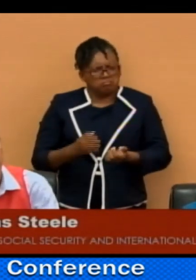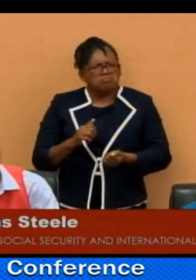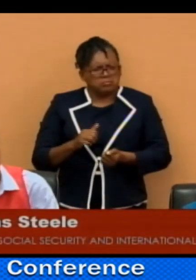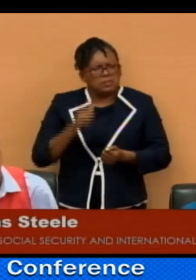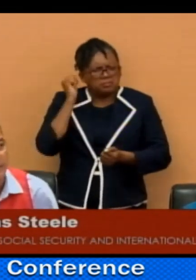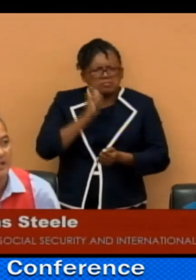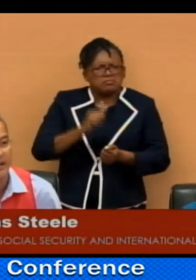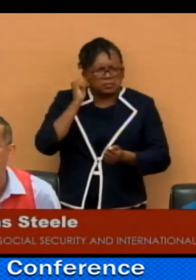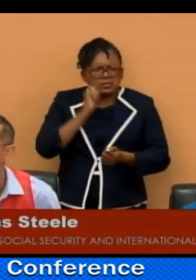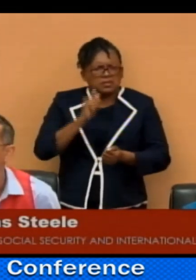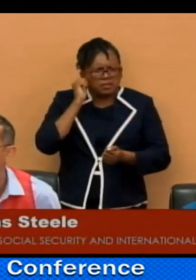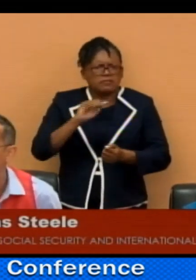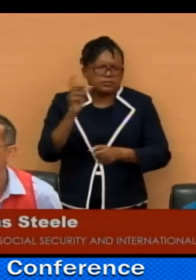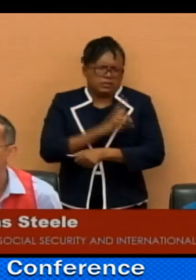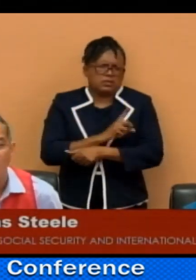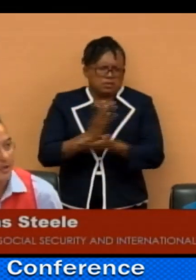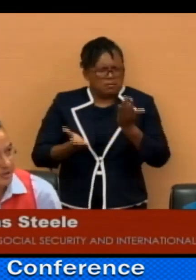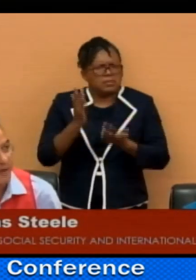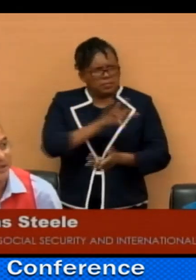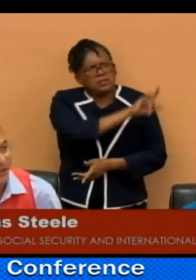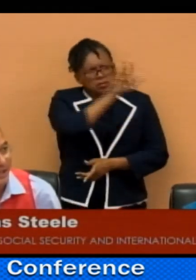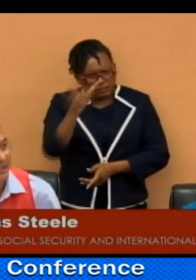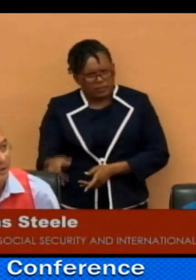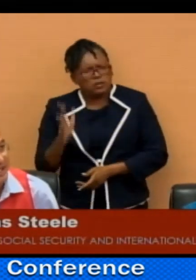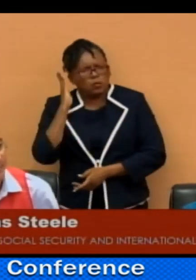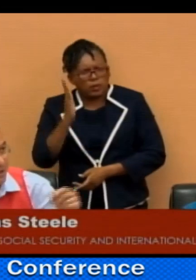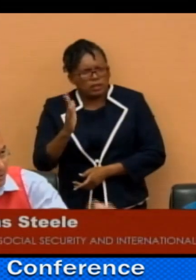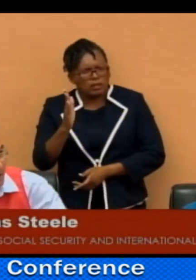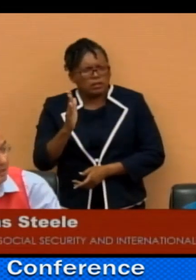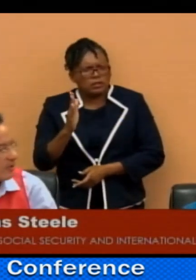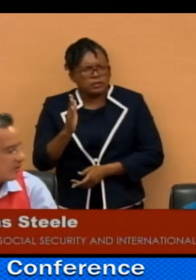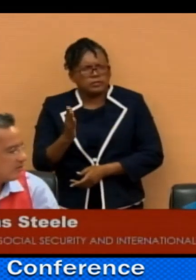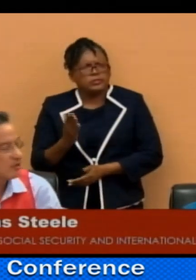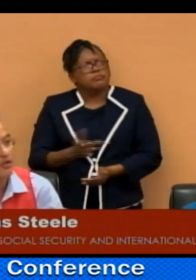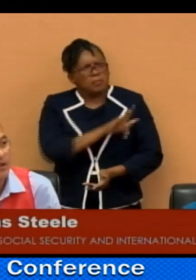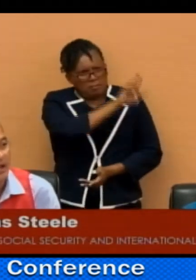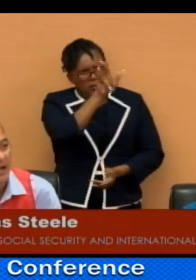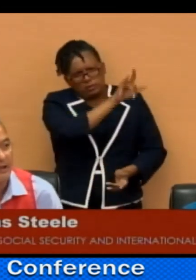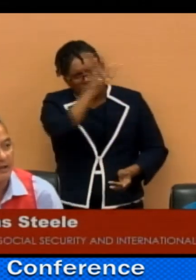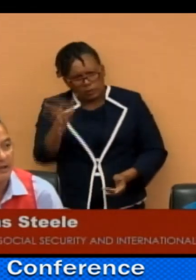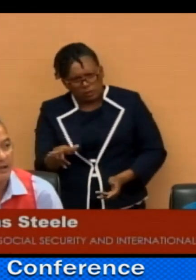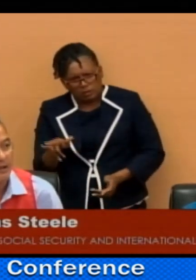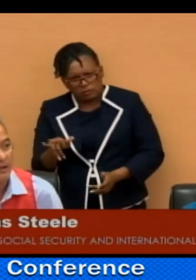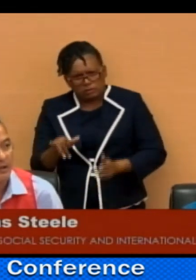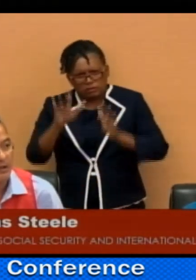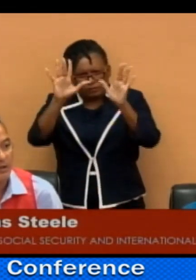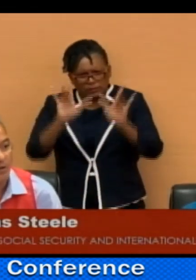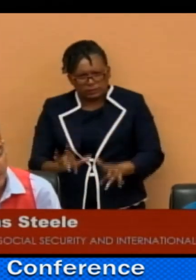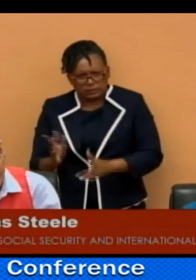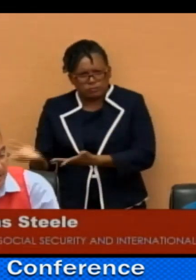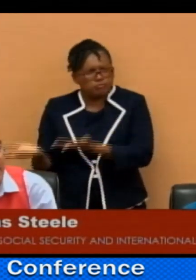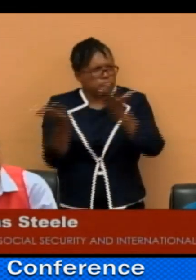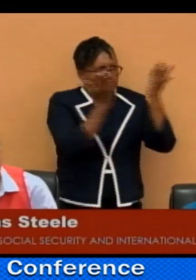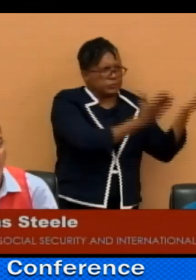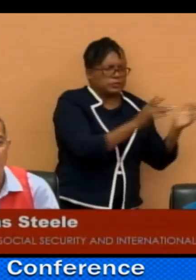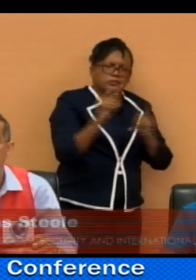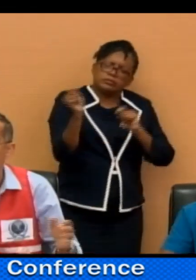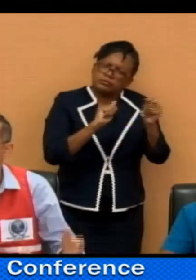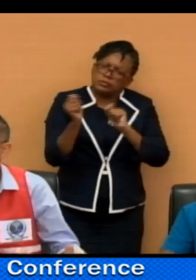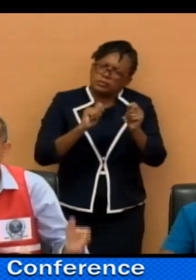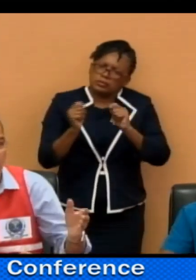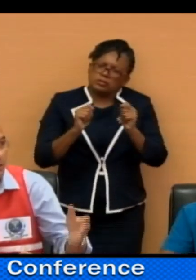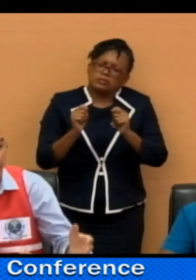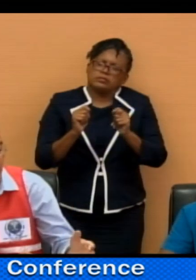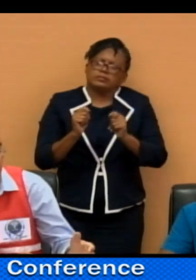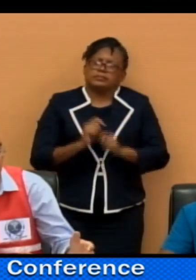Regional Security Service aircraft, which is coming to collect our samples to bring it down to Trinidad. You will see some others. For